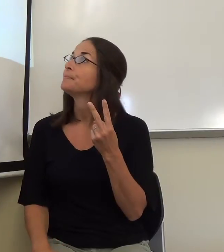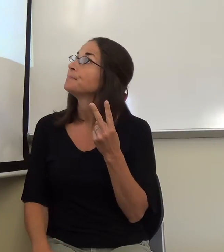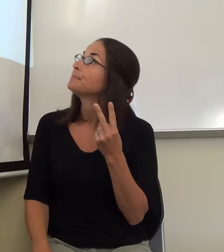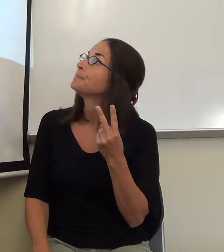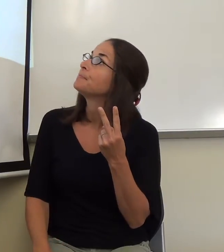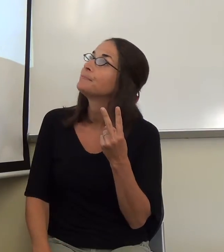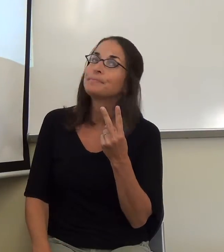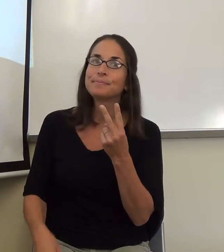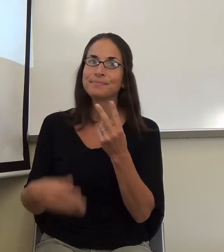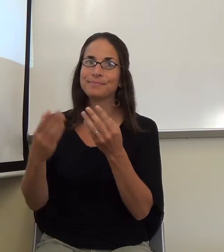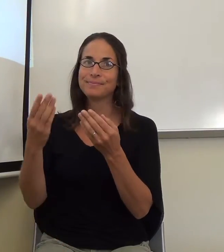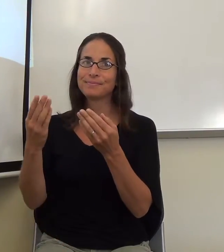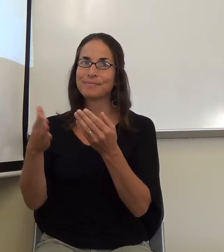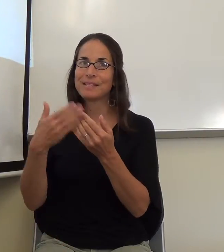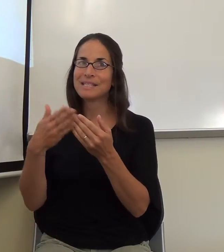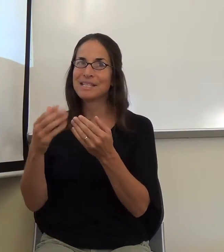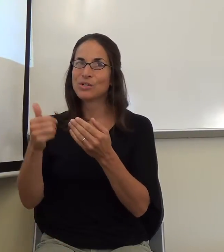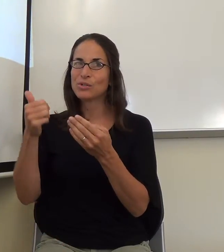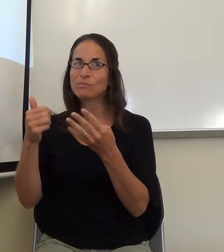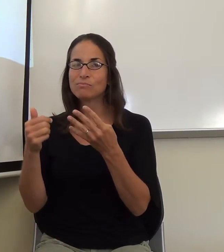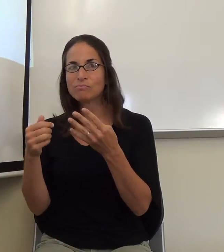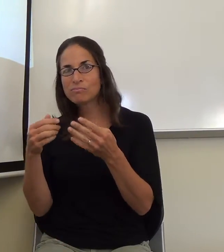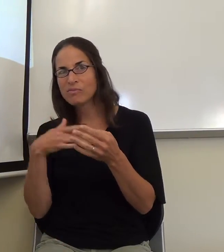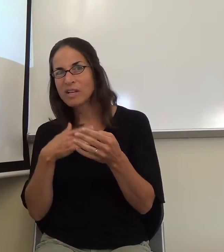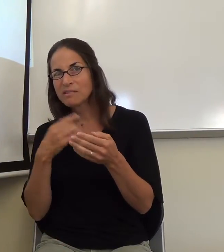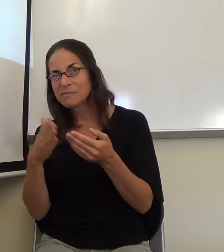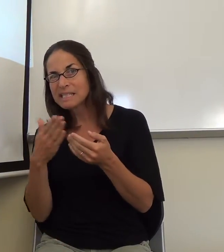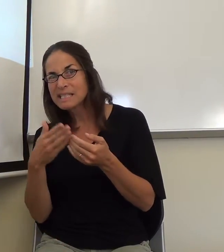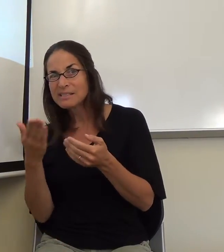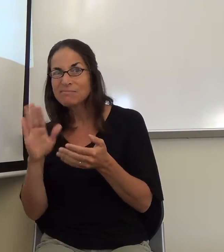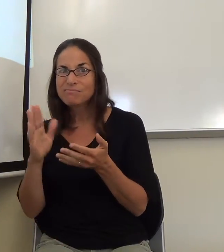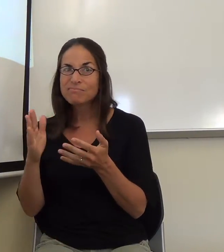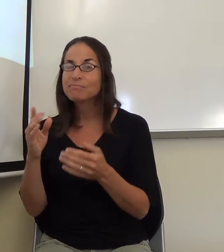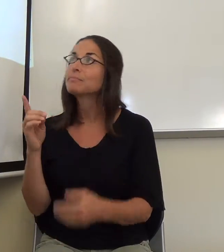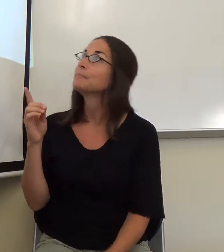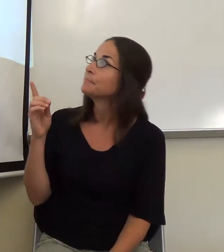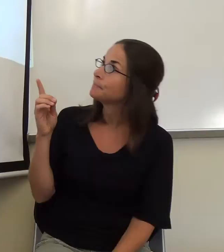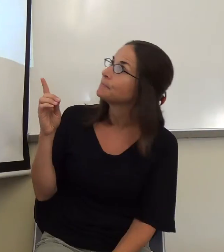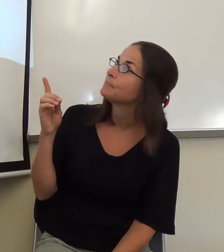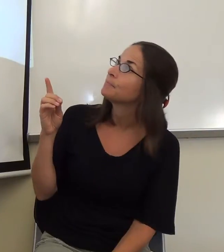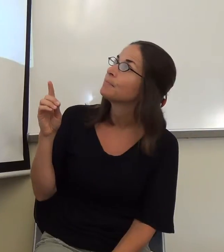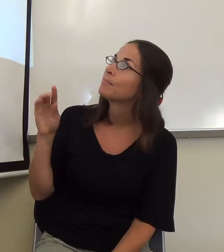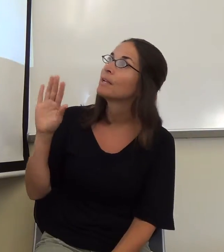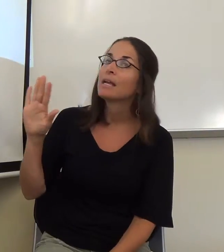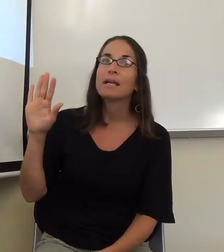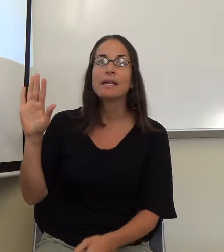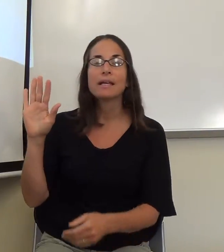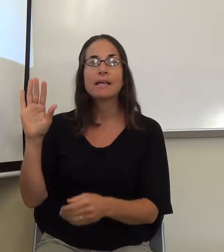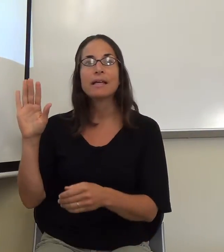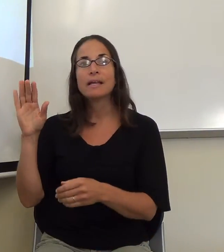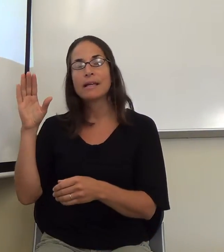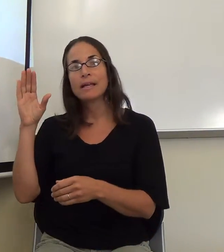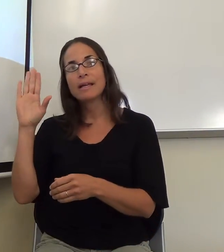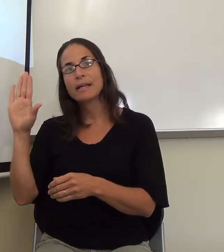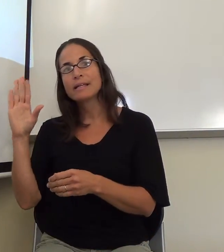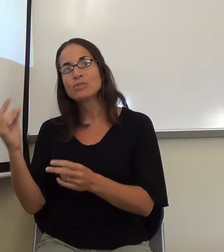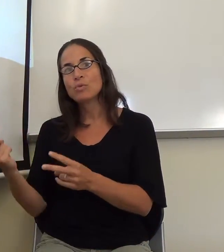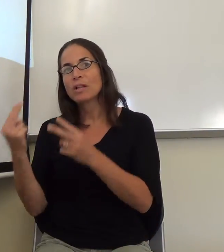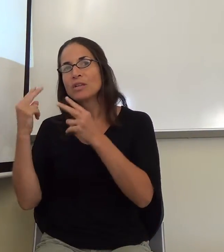to understand. Did people find this? His recollections of the past were hazy. hazy, what does